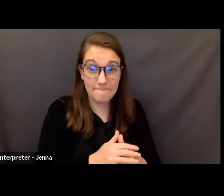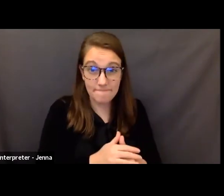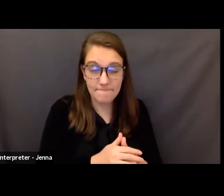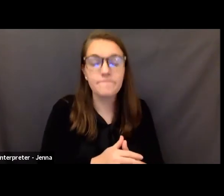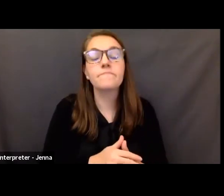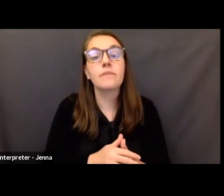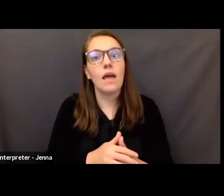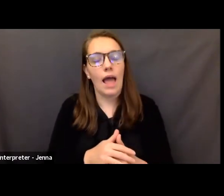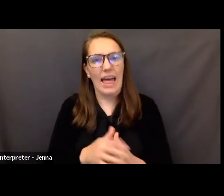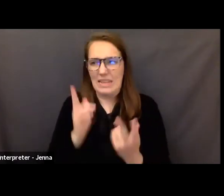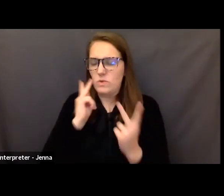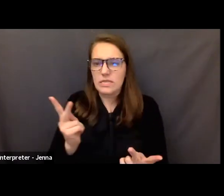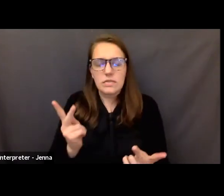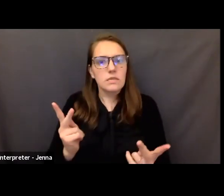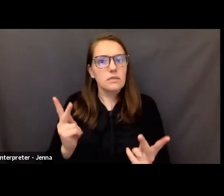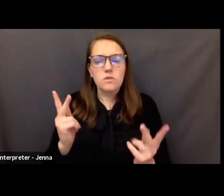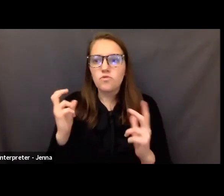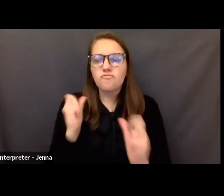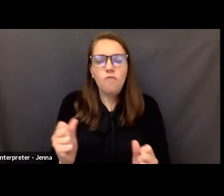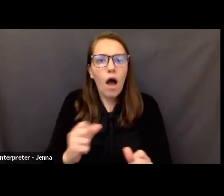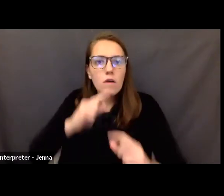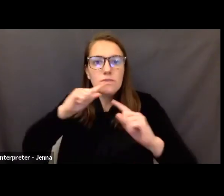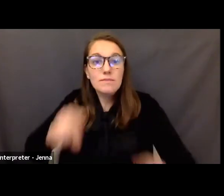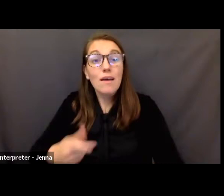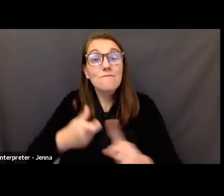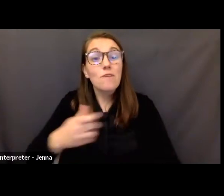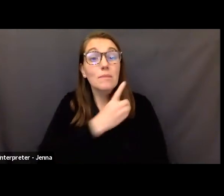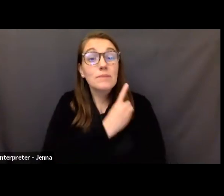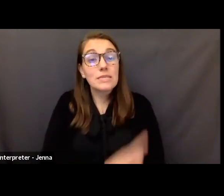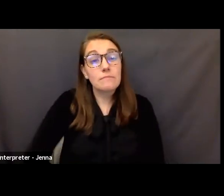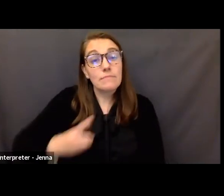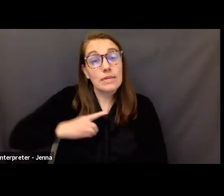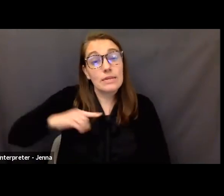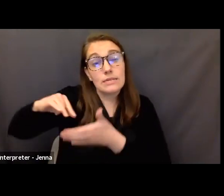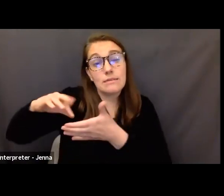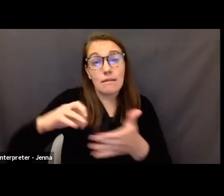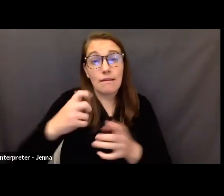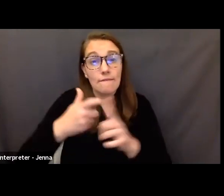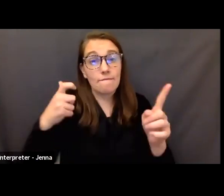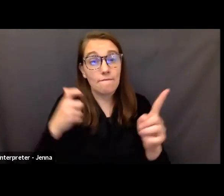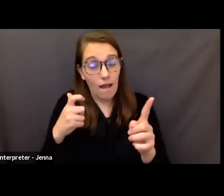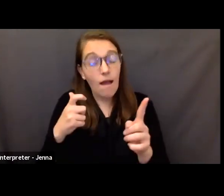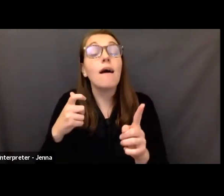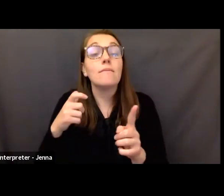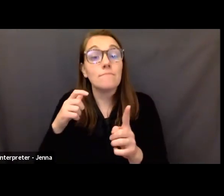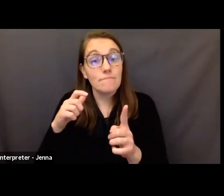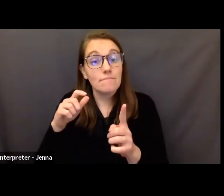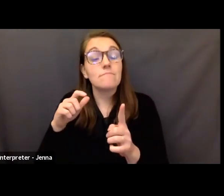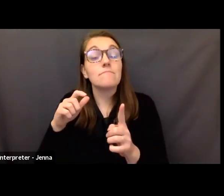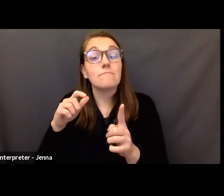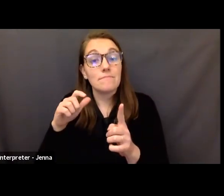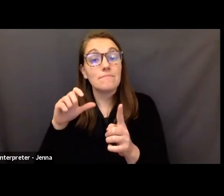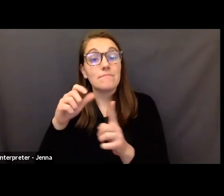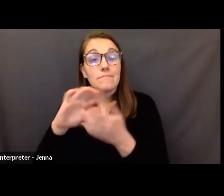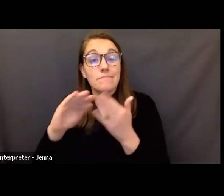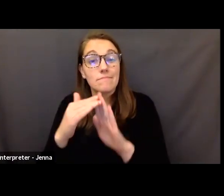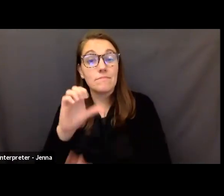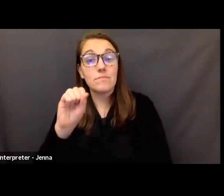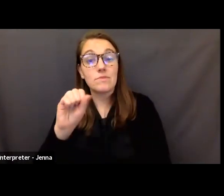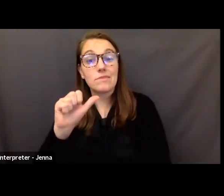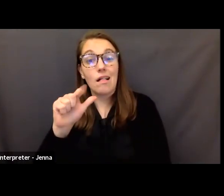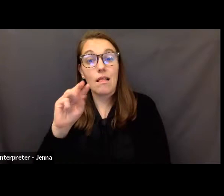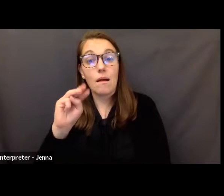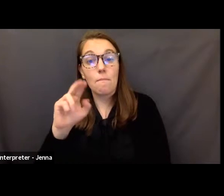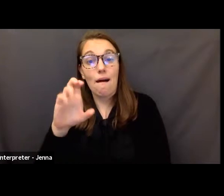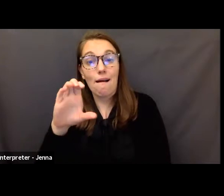vehement response, the energetic response from the Dominican Thomists of Salamanca, a moral argument decrying the ugly abuses